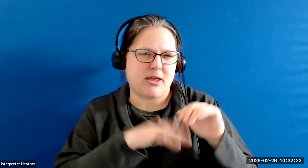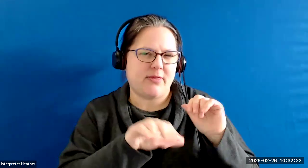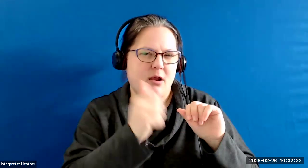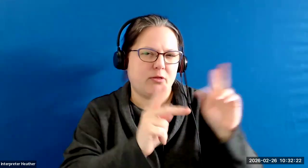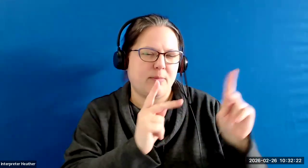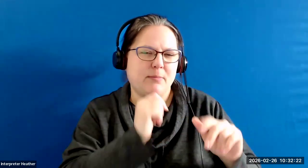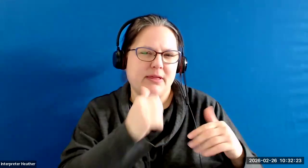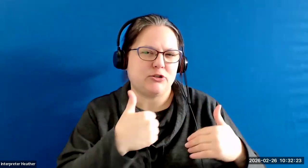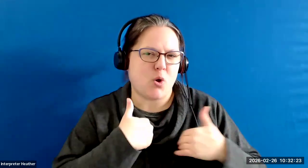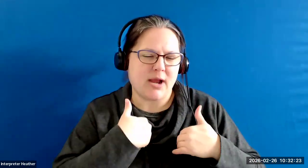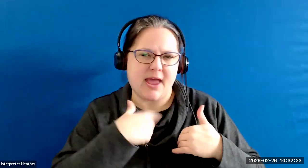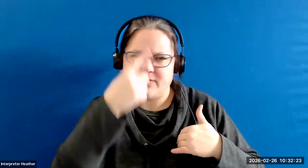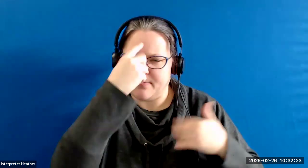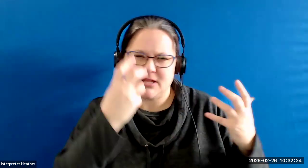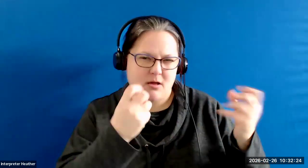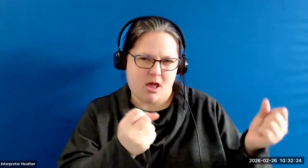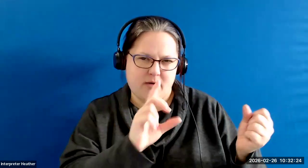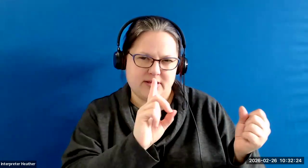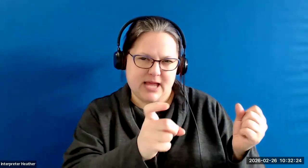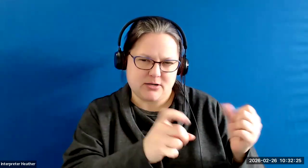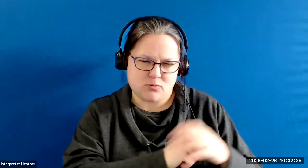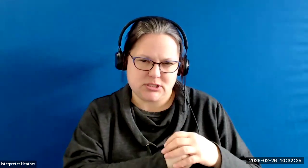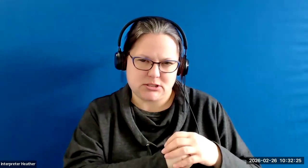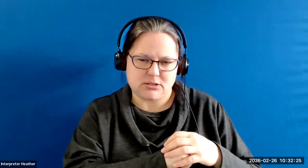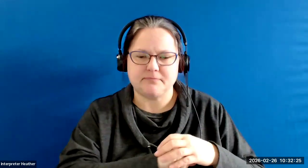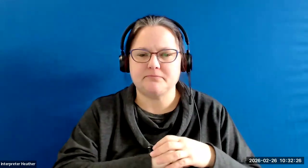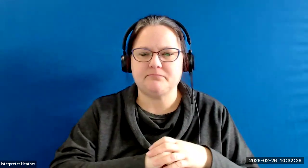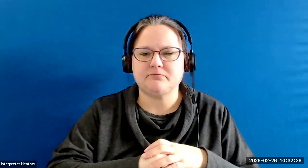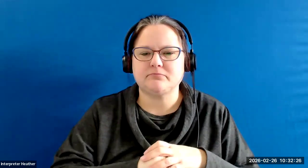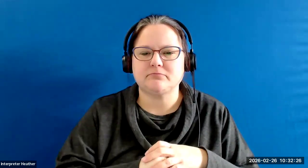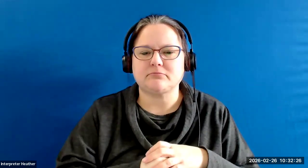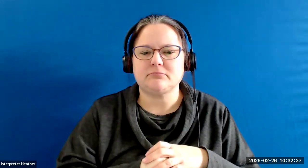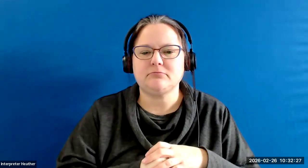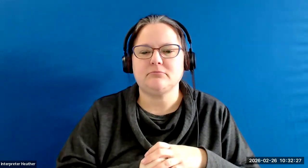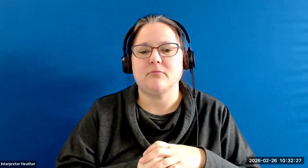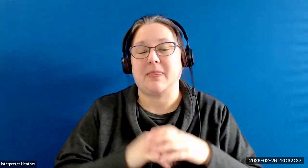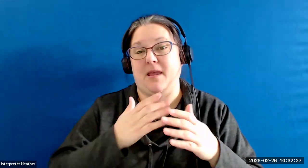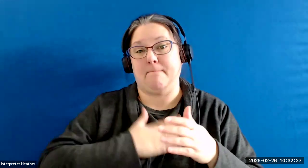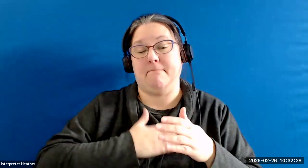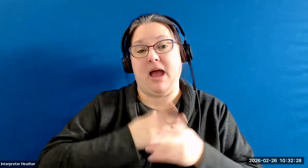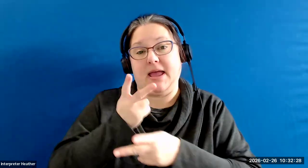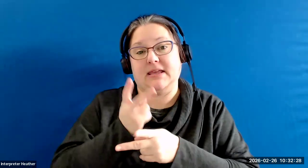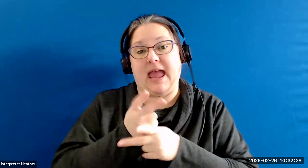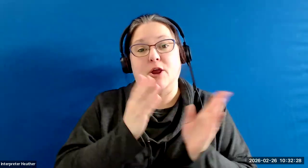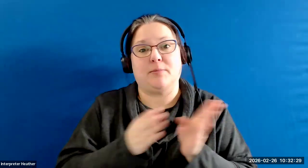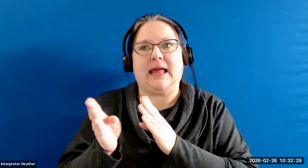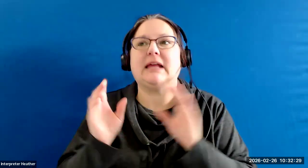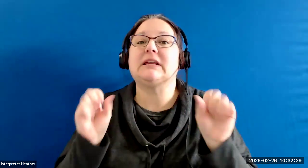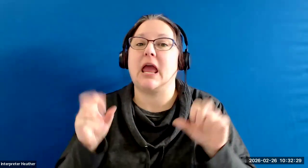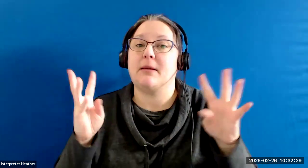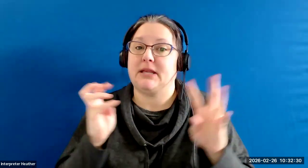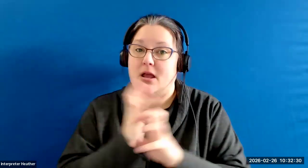any mental health diagnoses. And my care plan is very